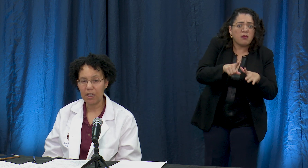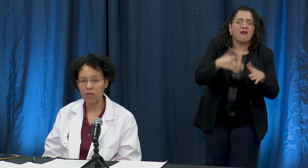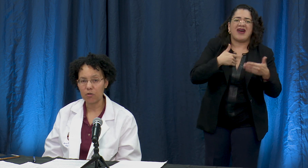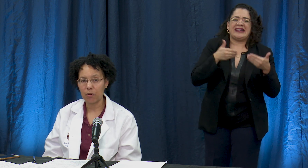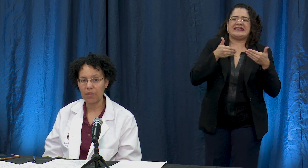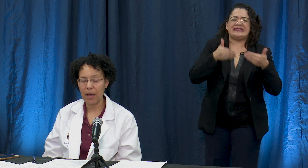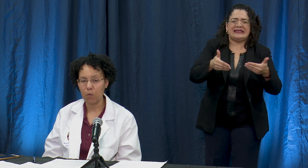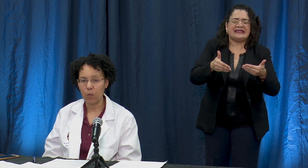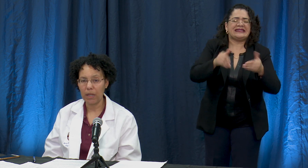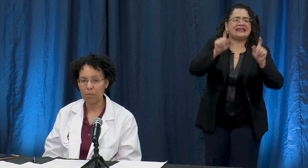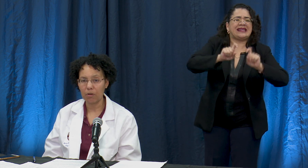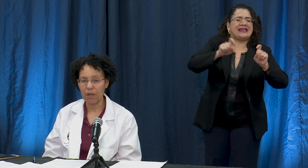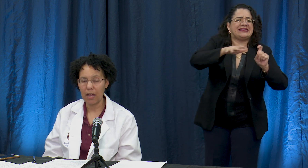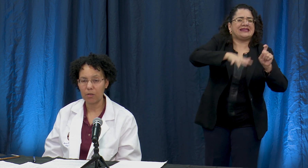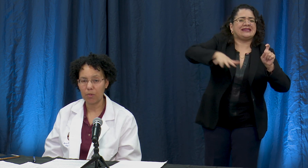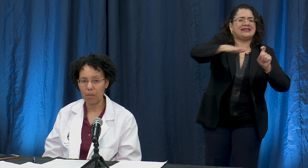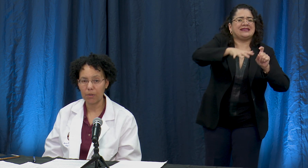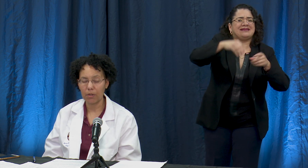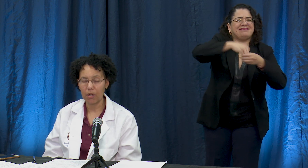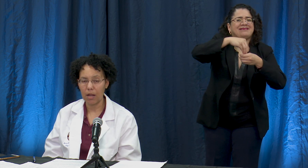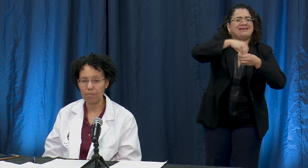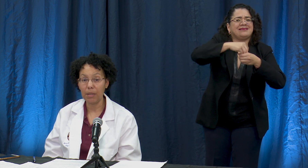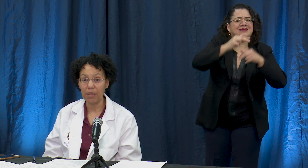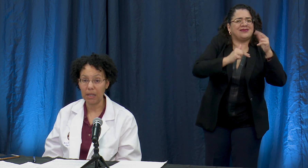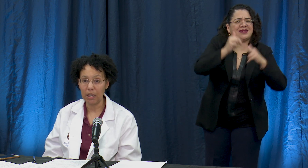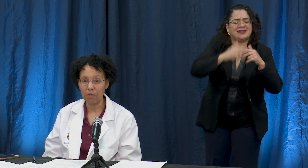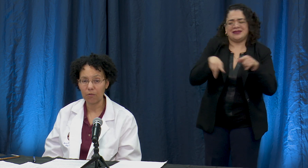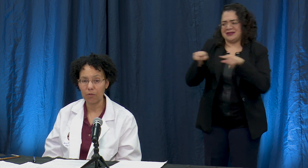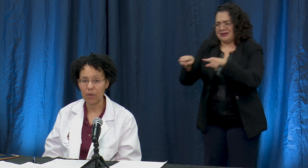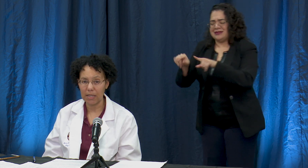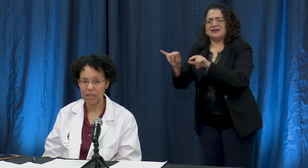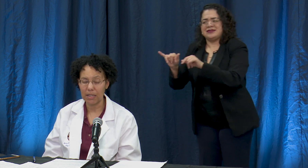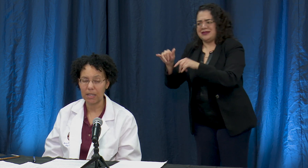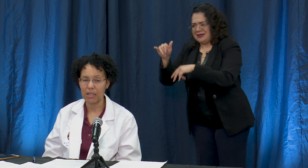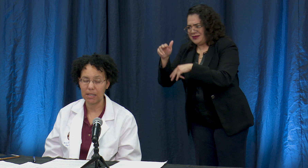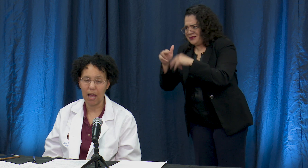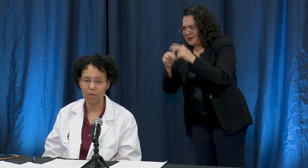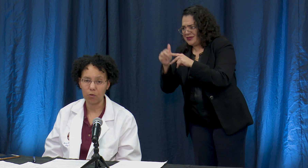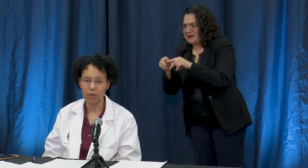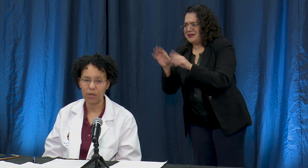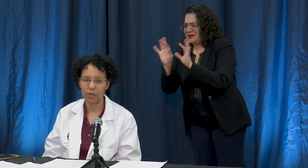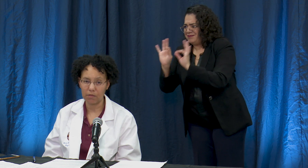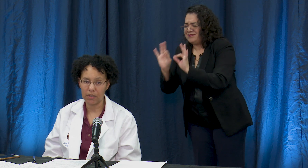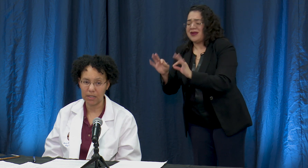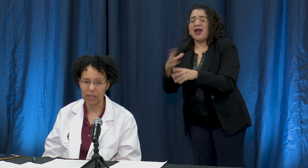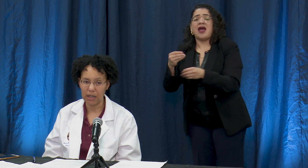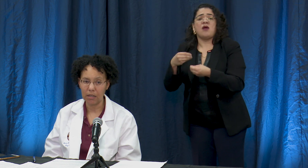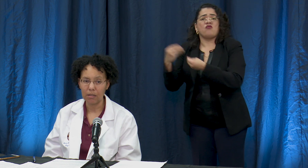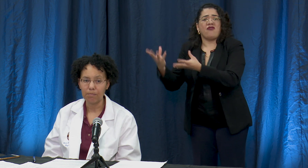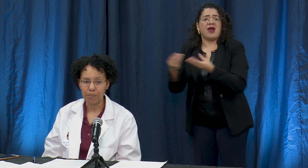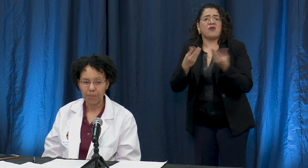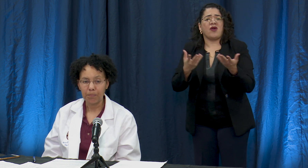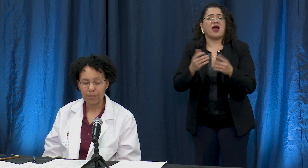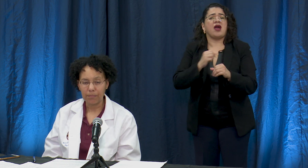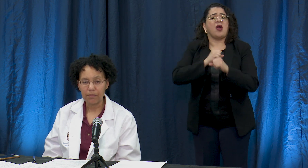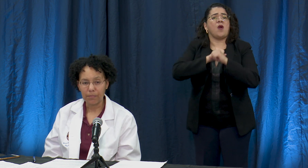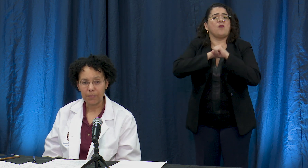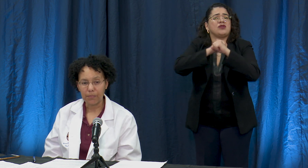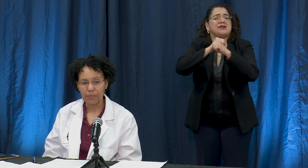and making sure that we provide the proper PPE for the residents and the staff who are there in the facility.